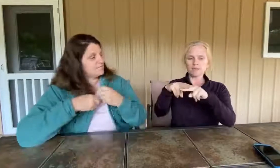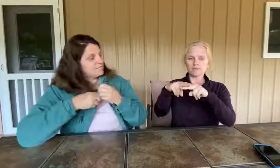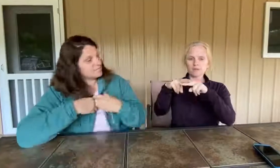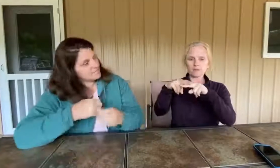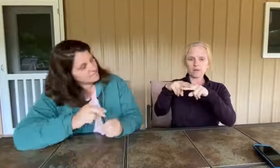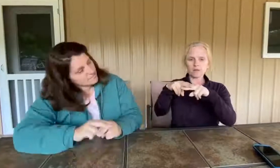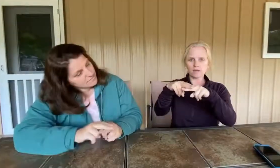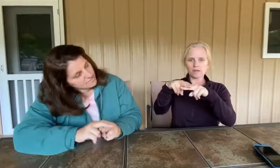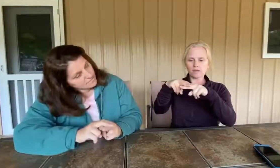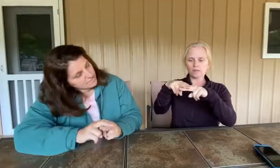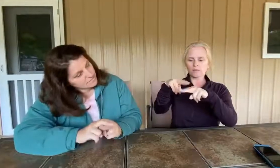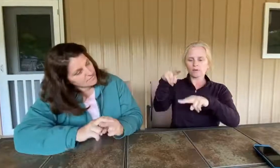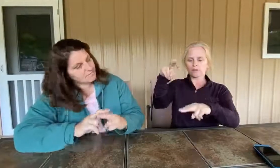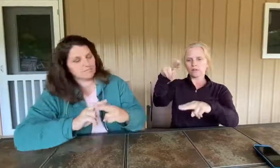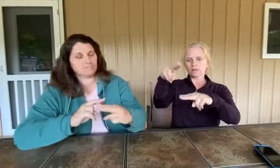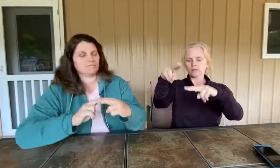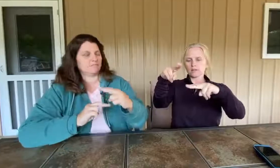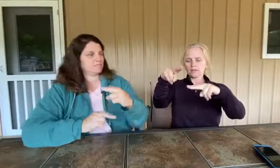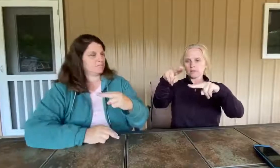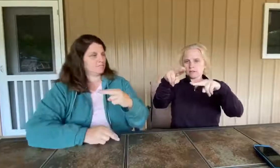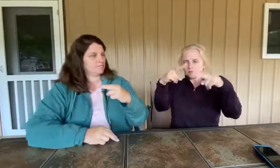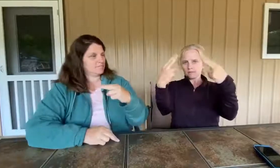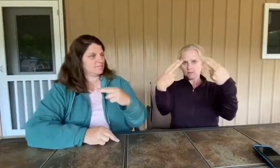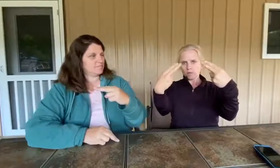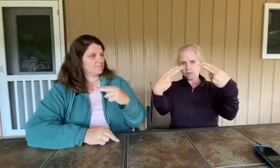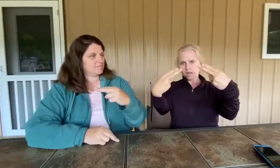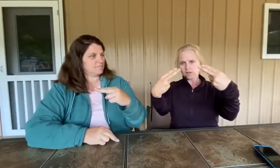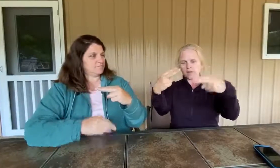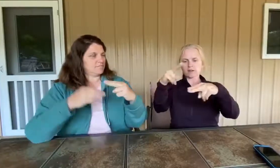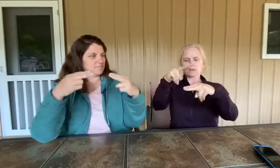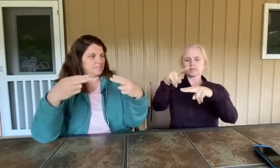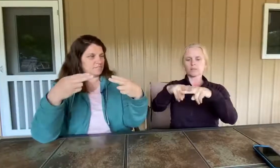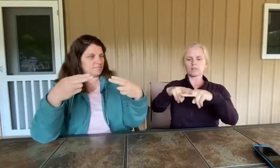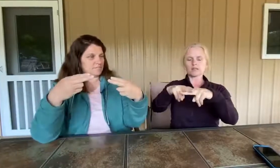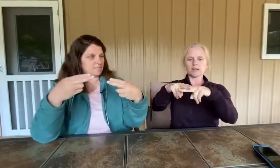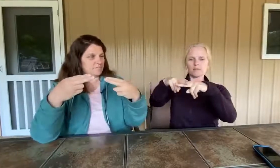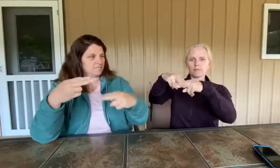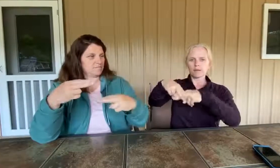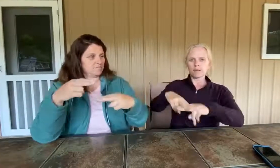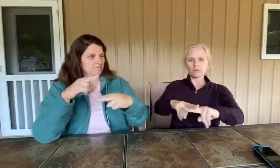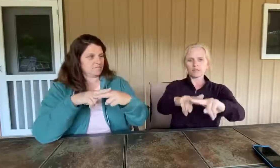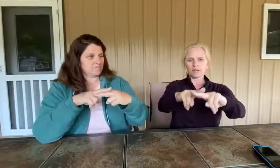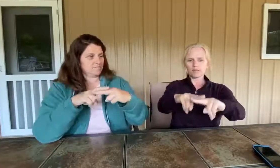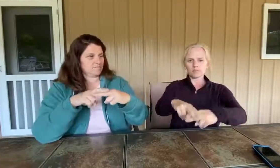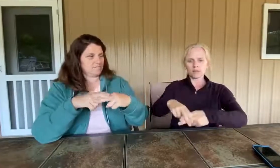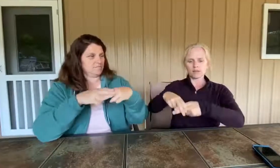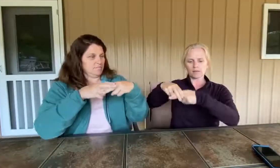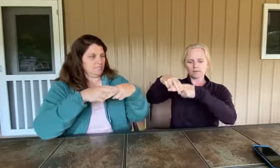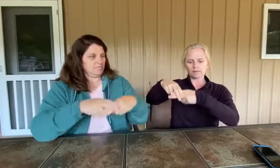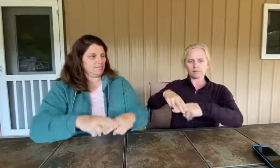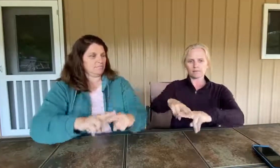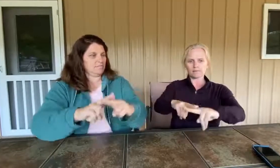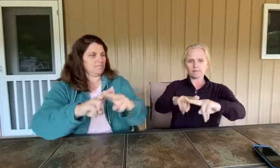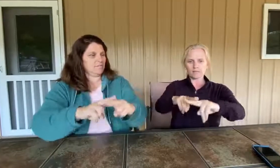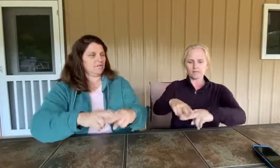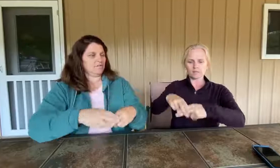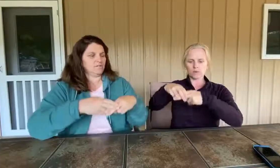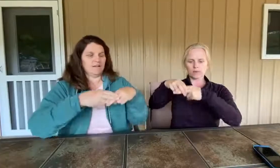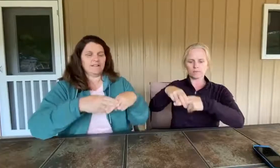for swing, you put your H fingers, put them on top, and pretend you're swinging. Mm-hmm. Swing. I like